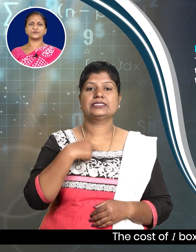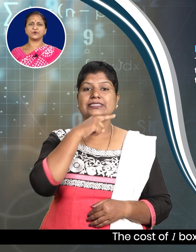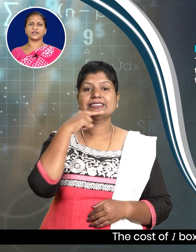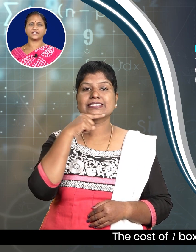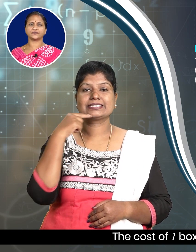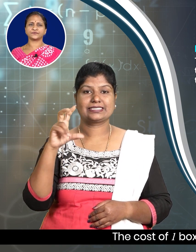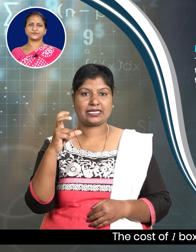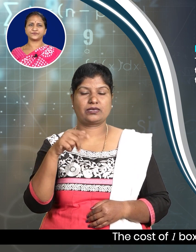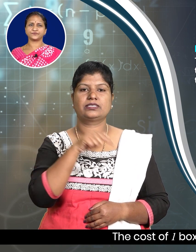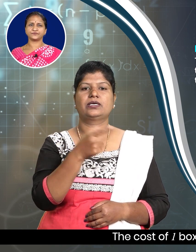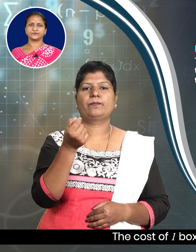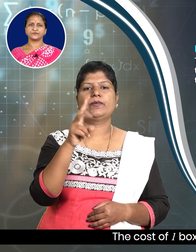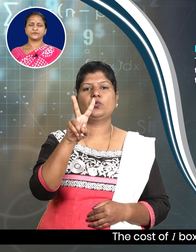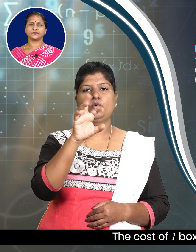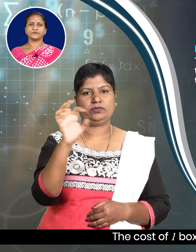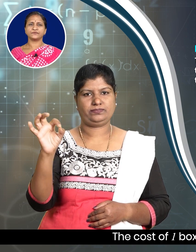rupees 200.